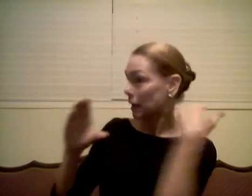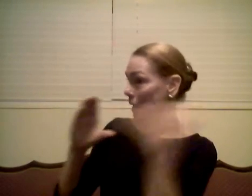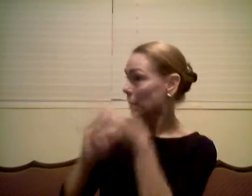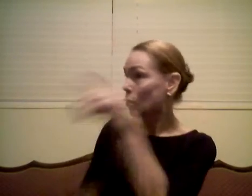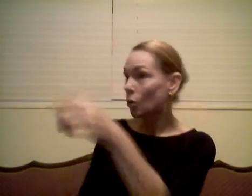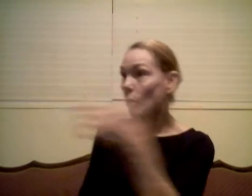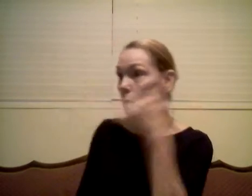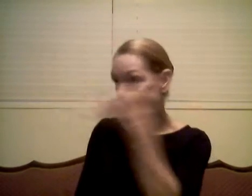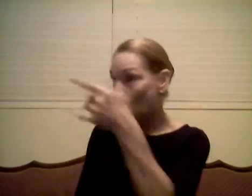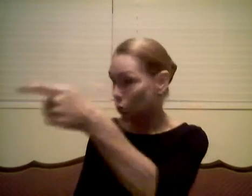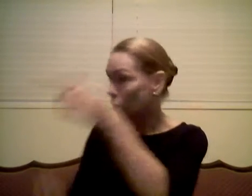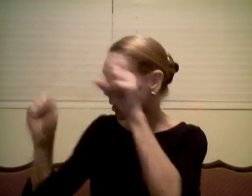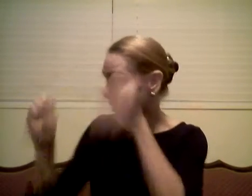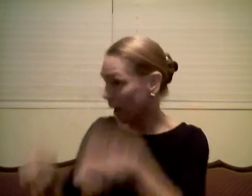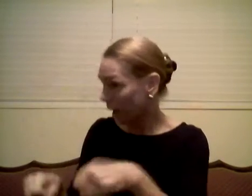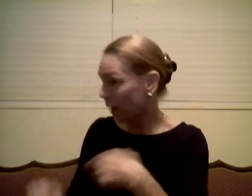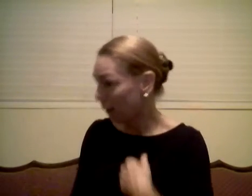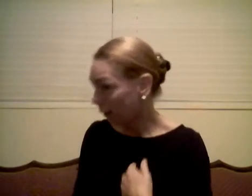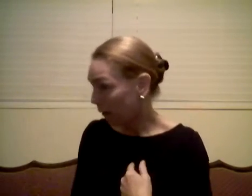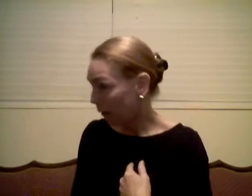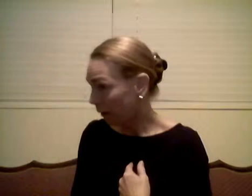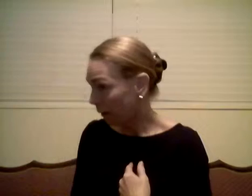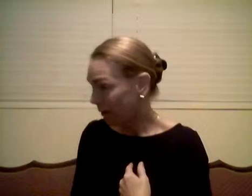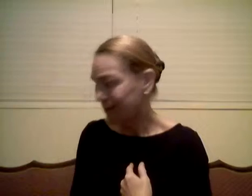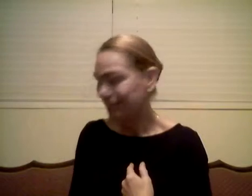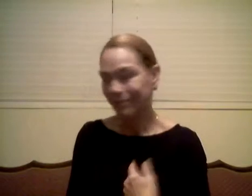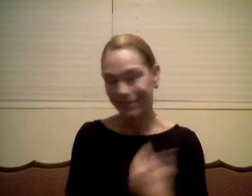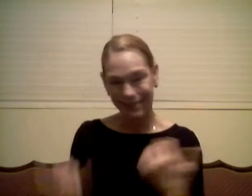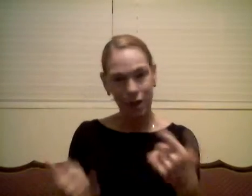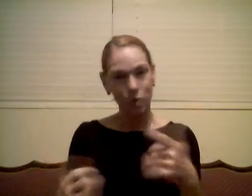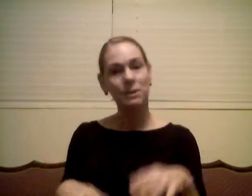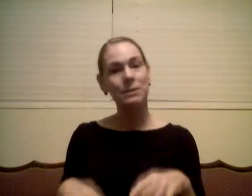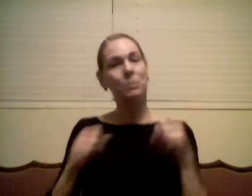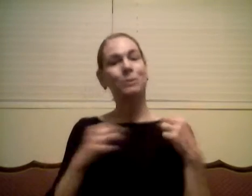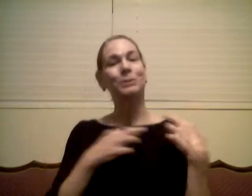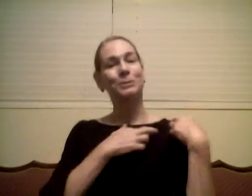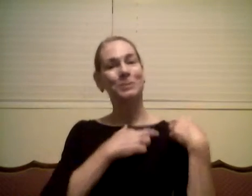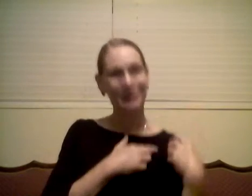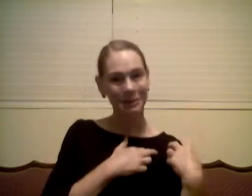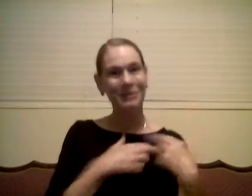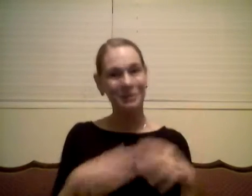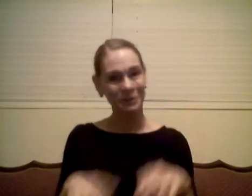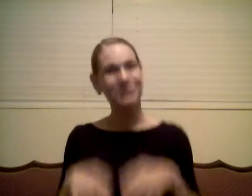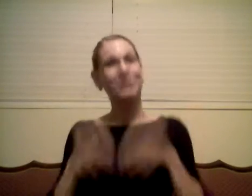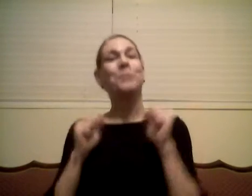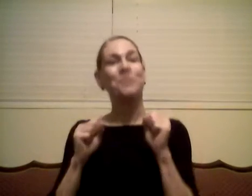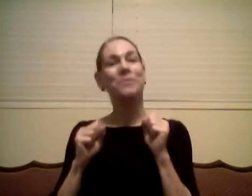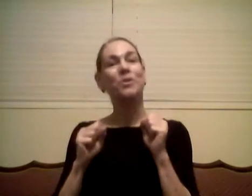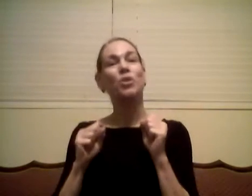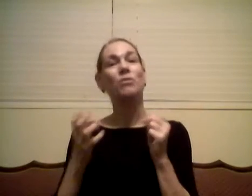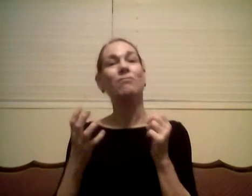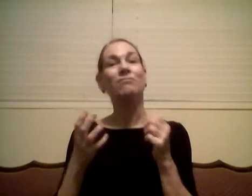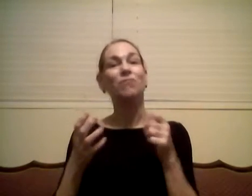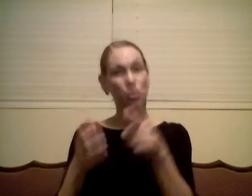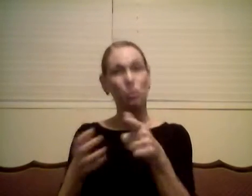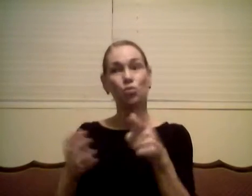Thursday? Do you see how I'm assuming the sale? I'm assuming you want to see me again. You want to